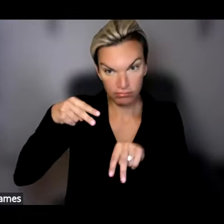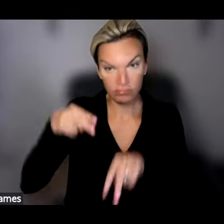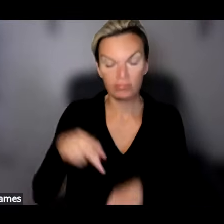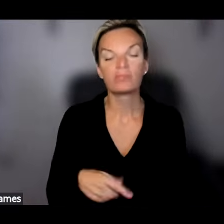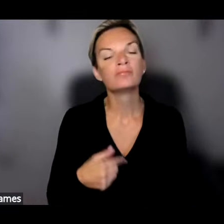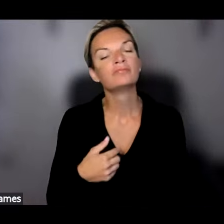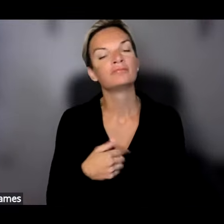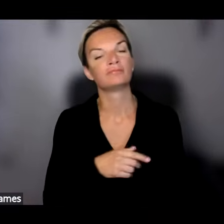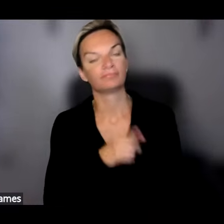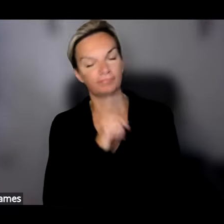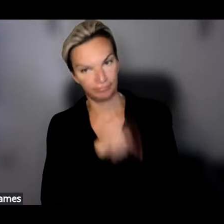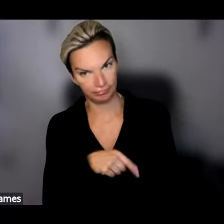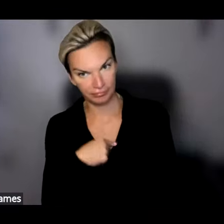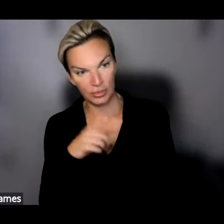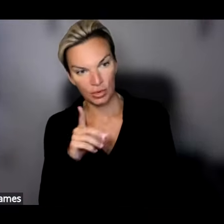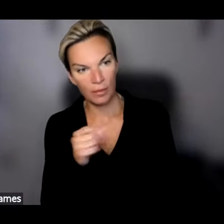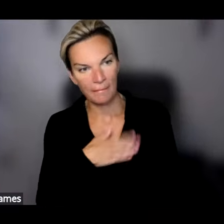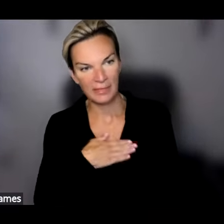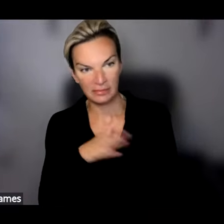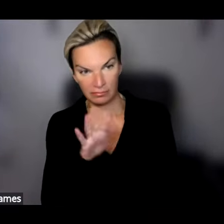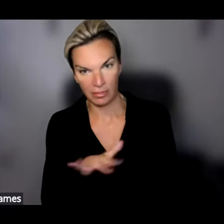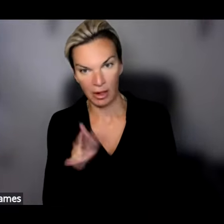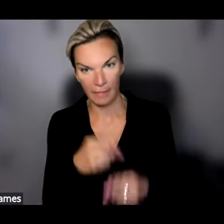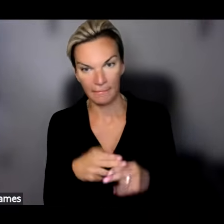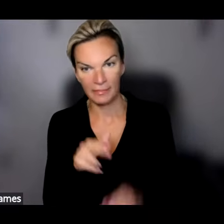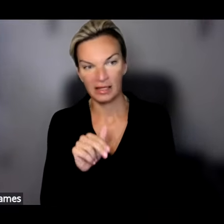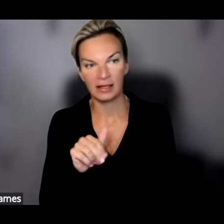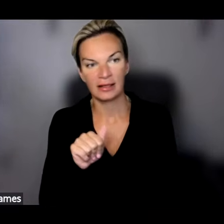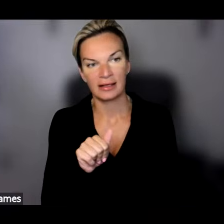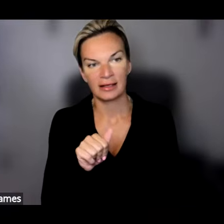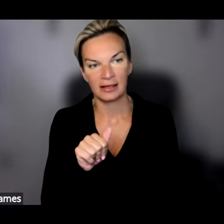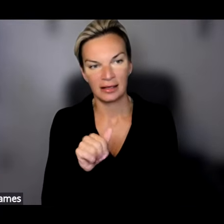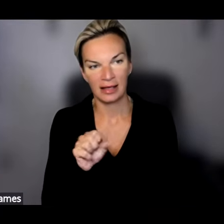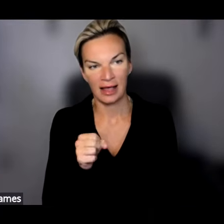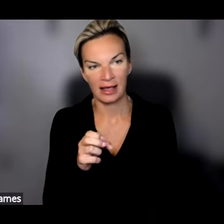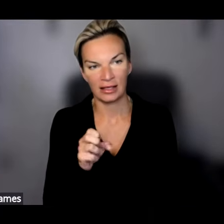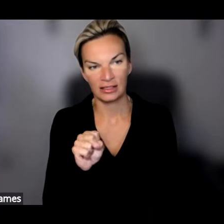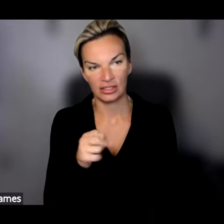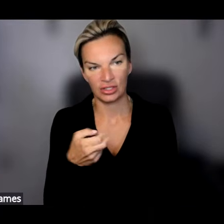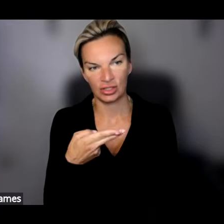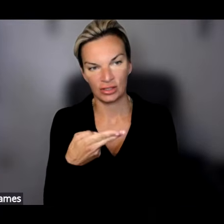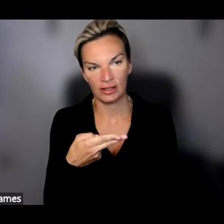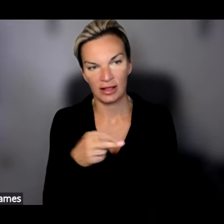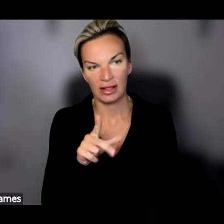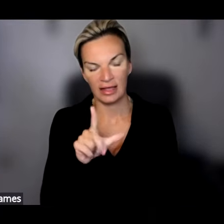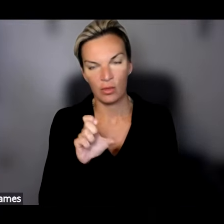state your name and spell it for the reporter? Sure. Ashley Arita,